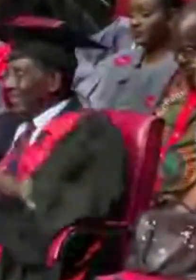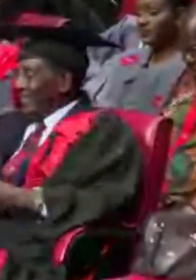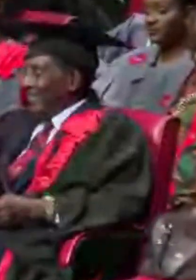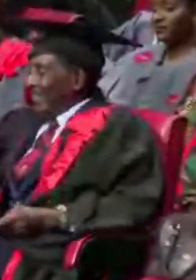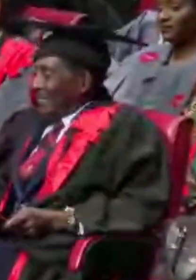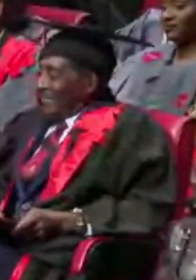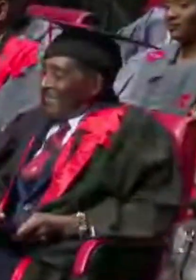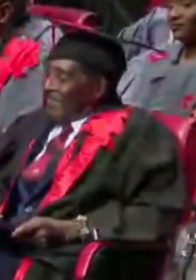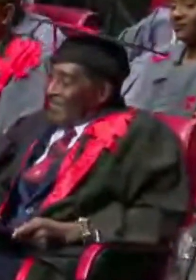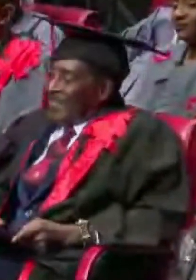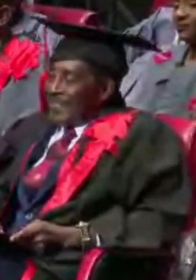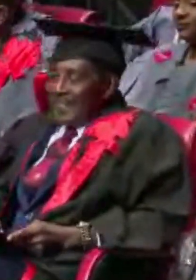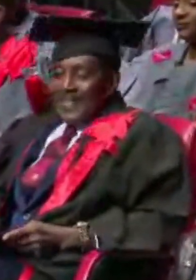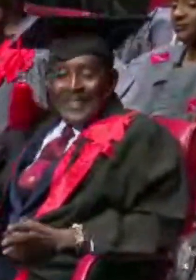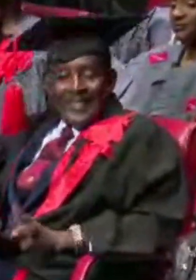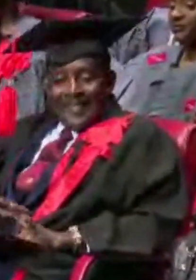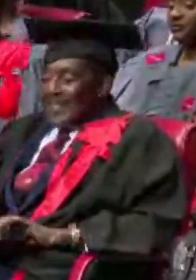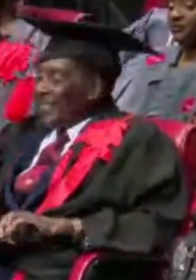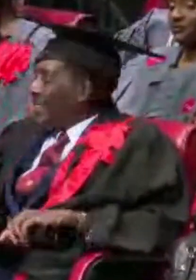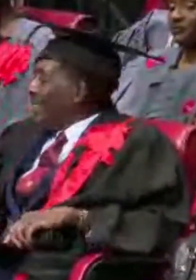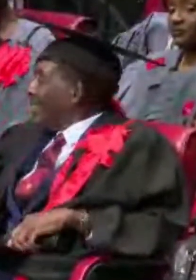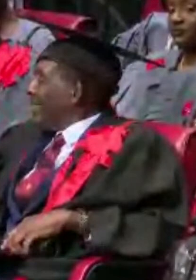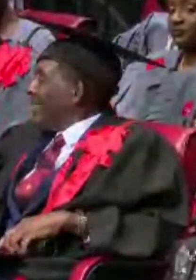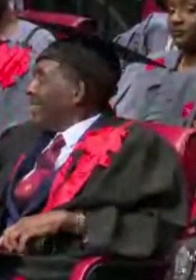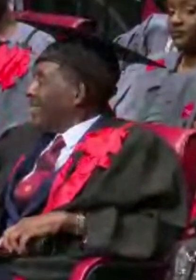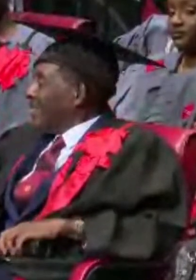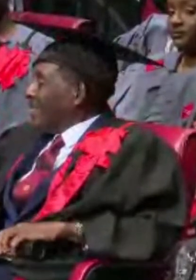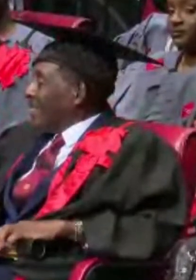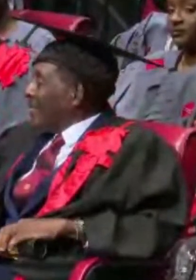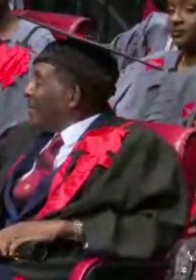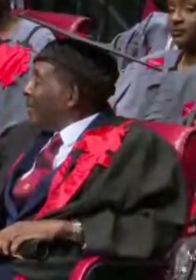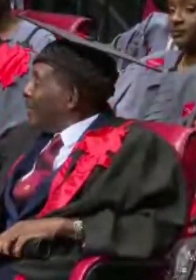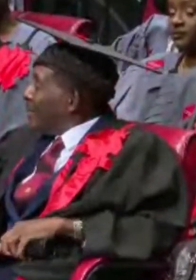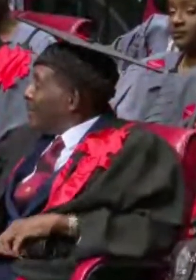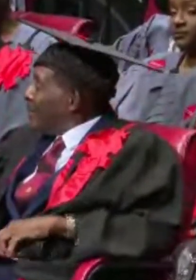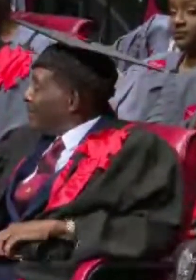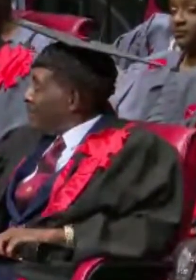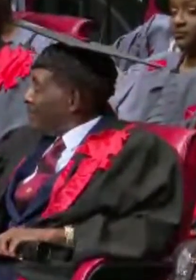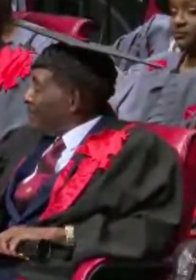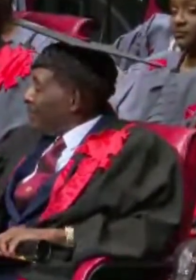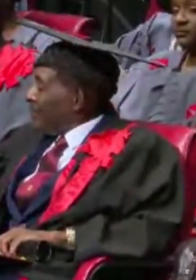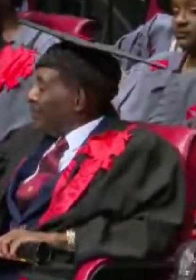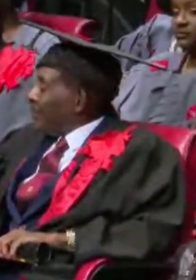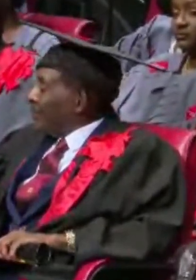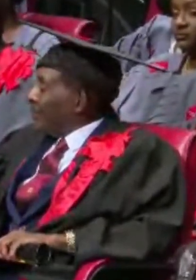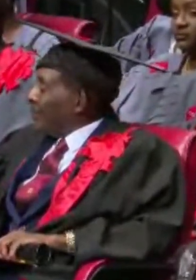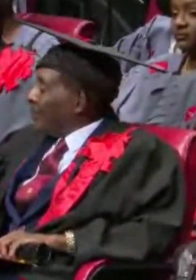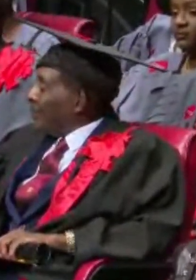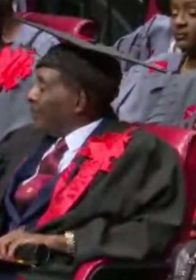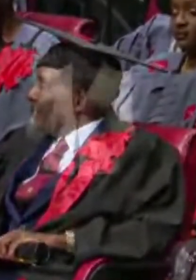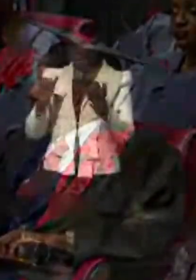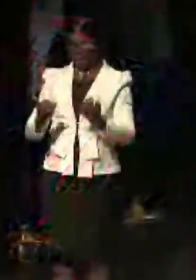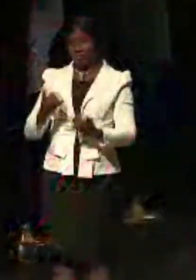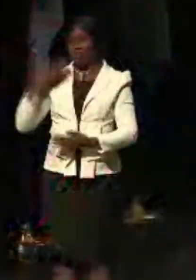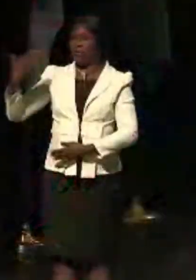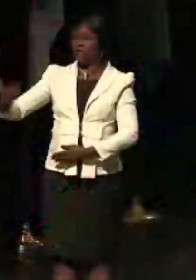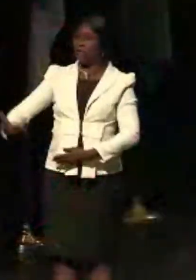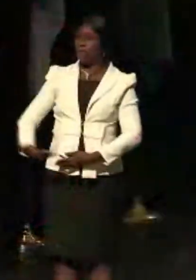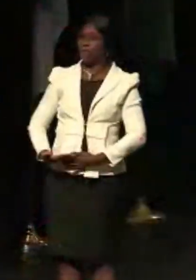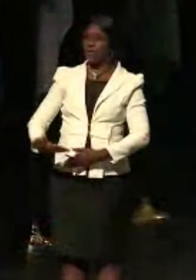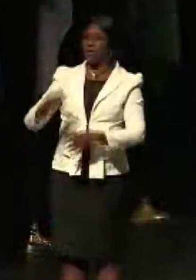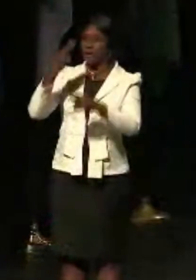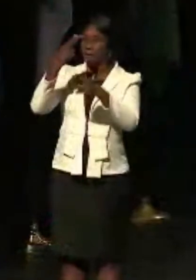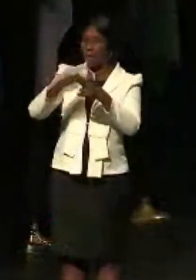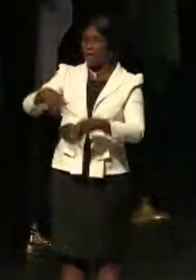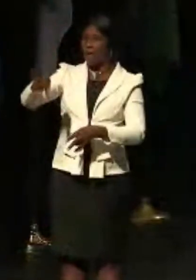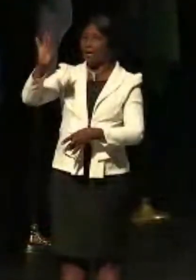I'd also like to thank Dr. Gerald Bisnath for delivering that citation. I now call on Dr. Keila Francis to deliver